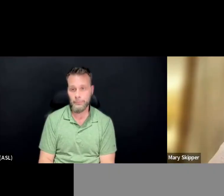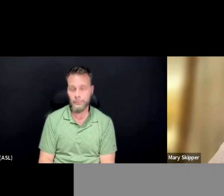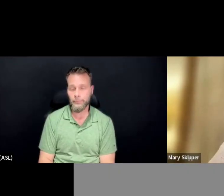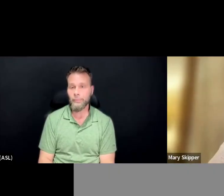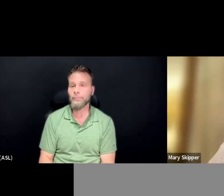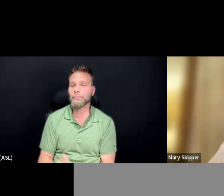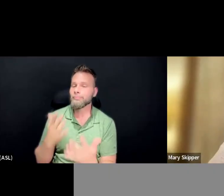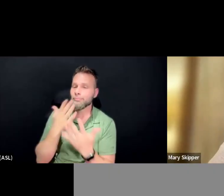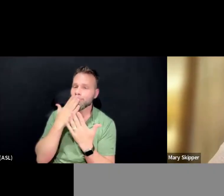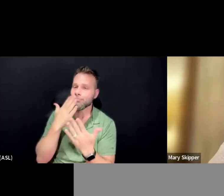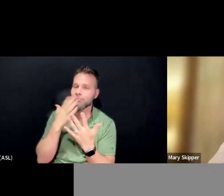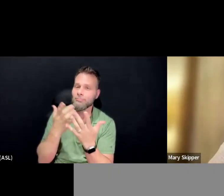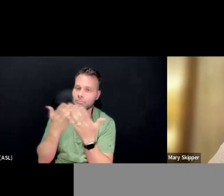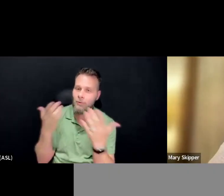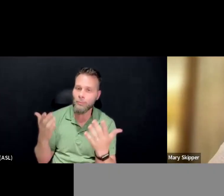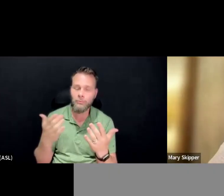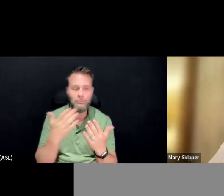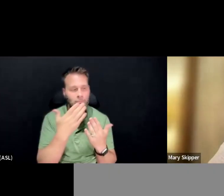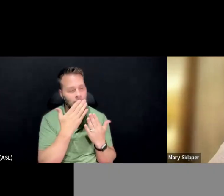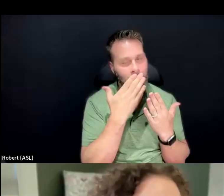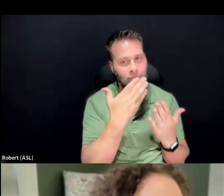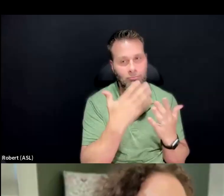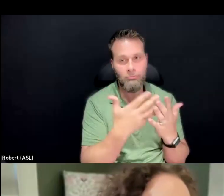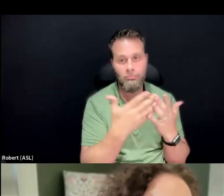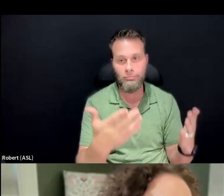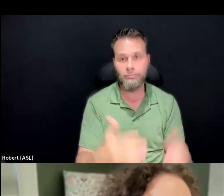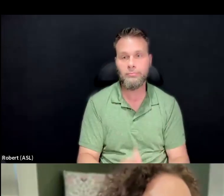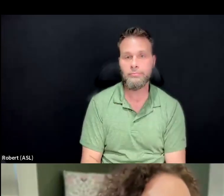Muchas gracias, Yacy.